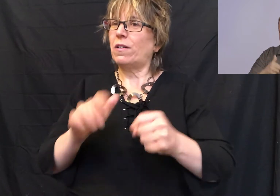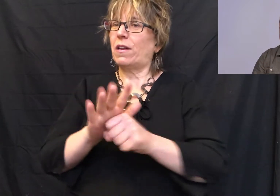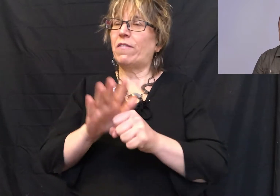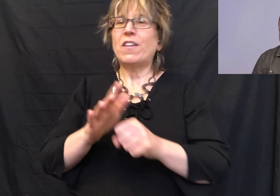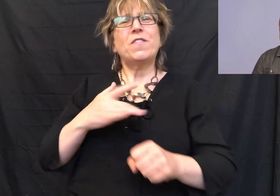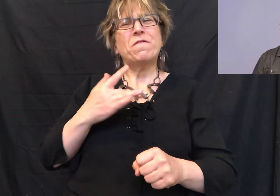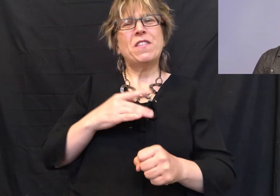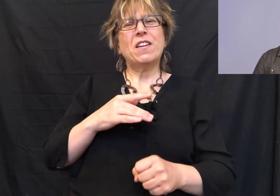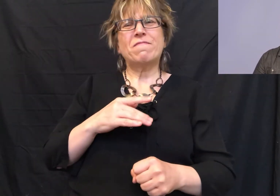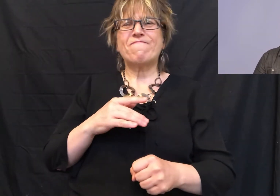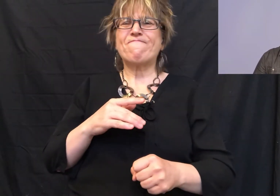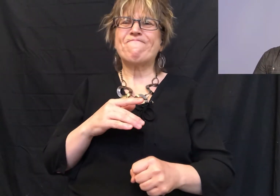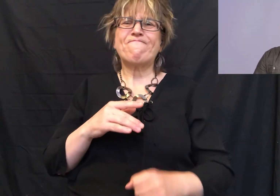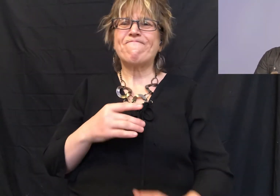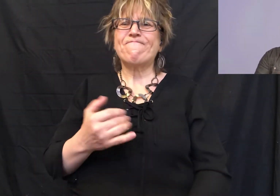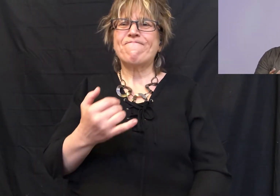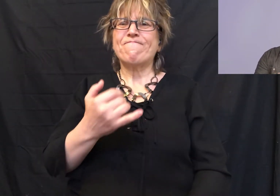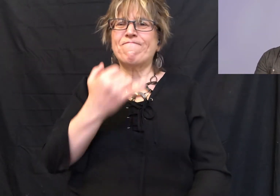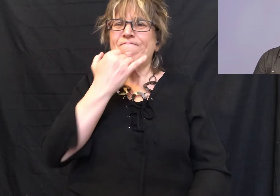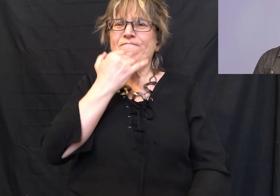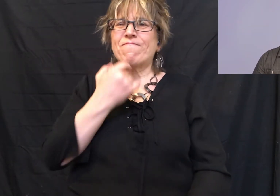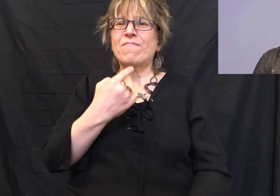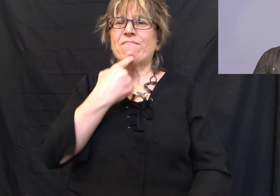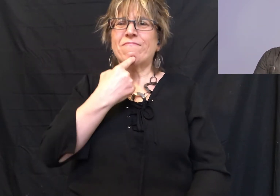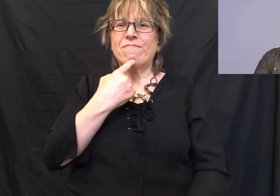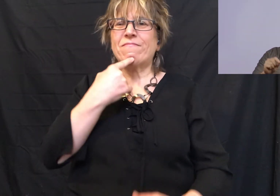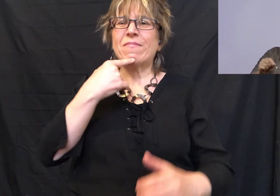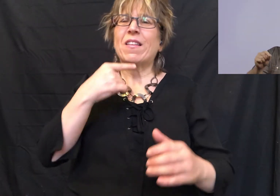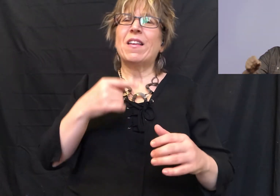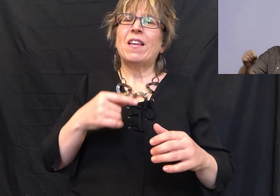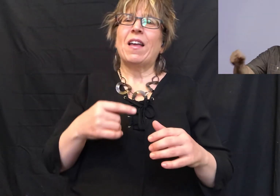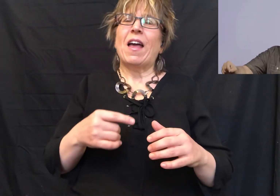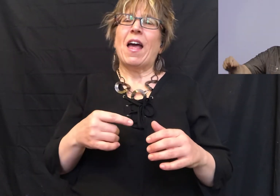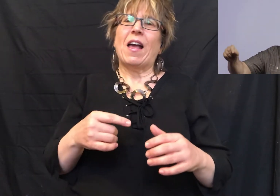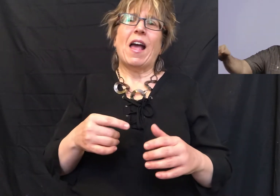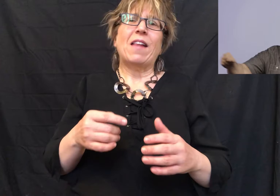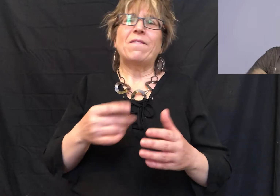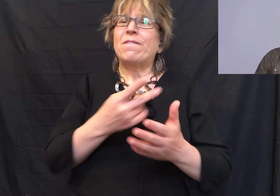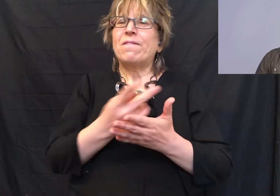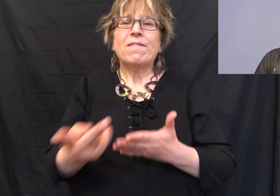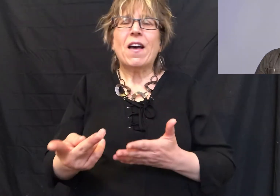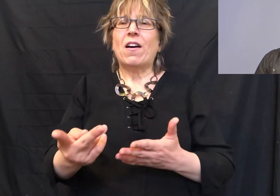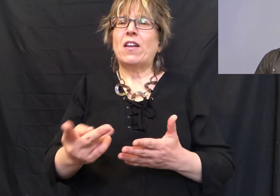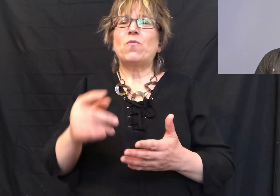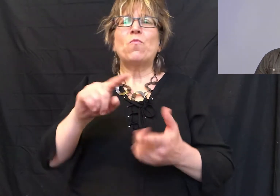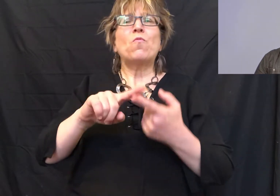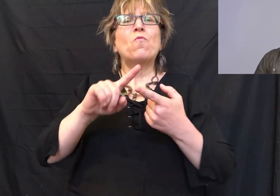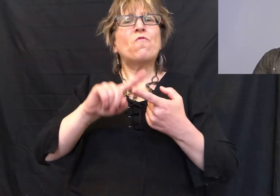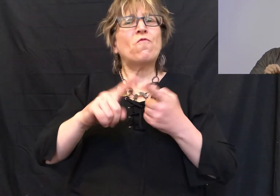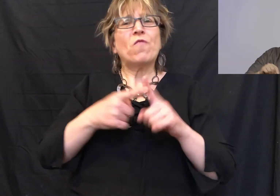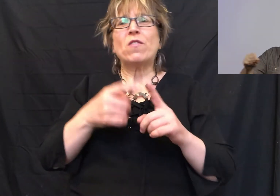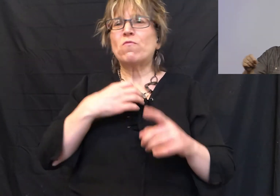feel like you're failing. And you wish you had a friend that you could be that honest with. You know how you find that